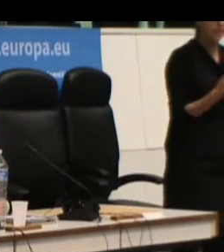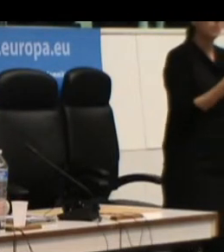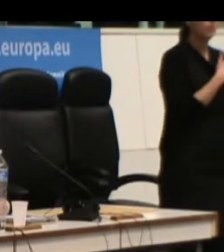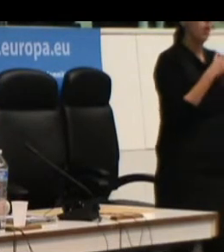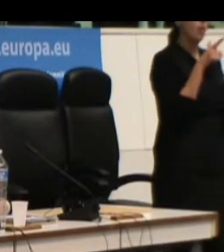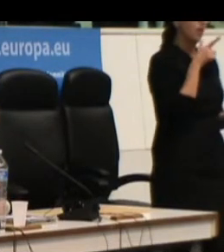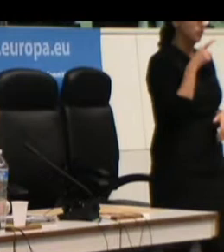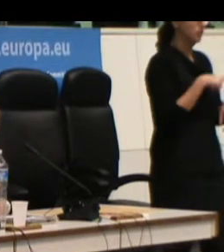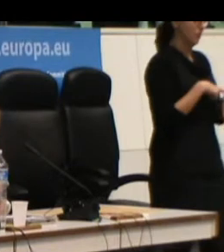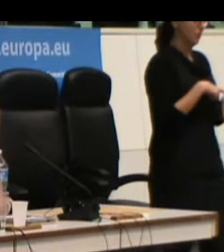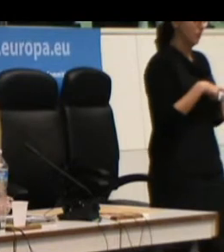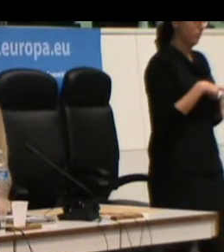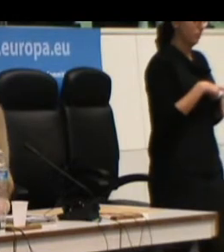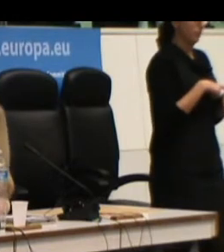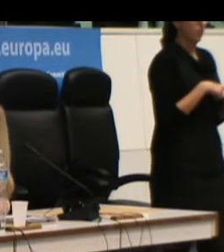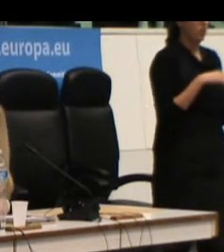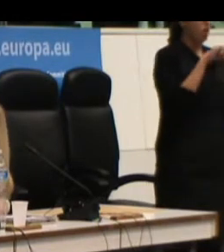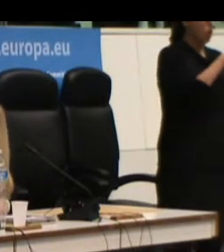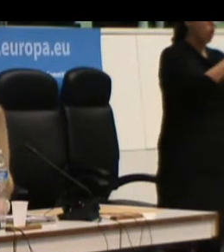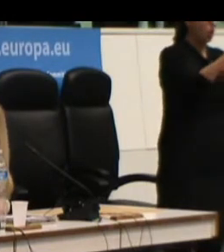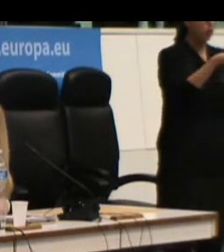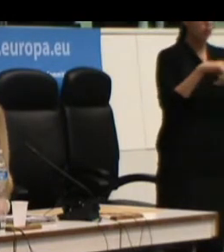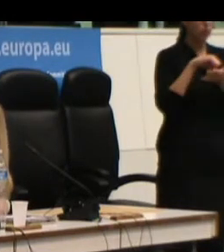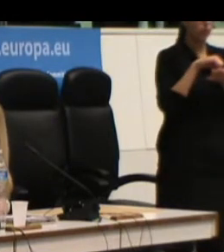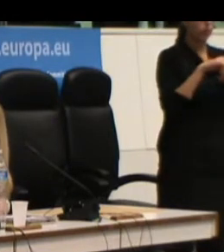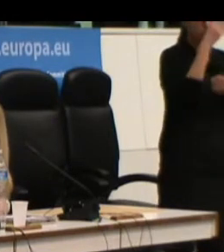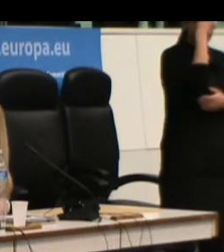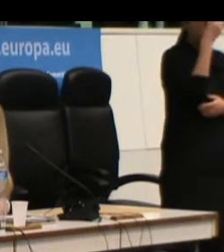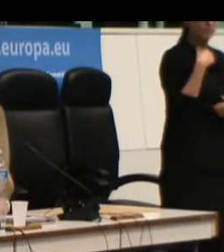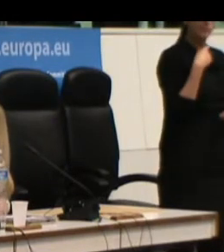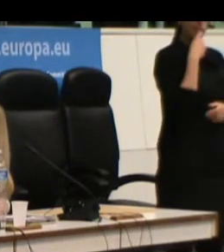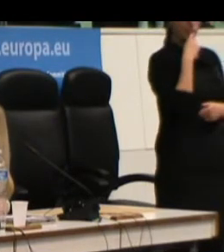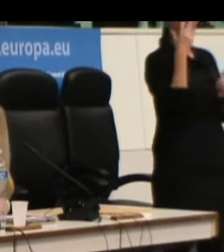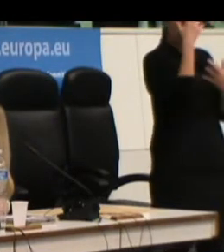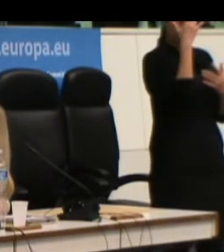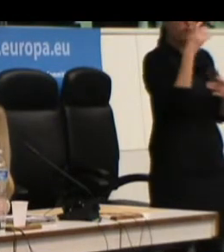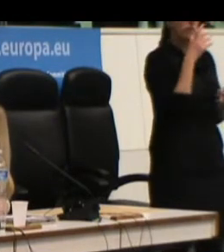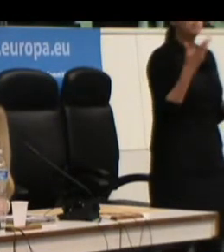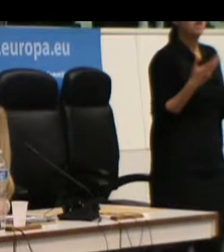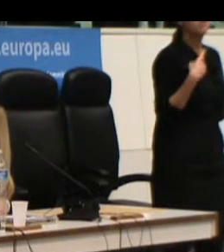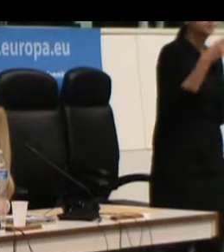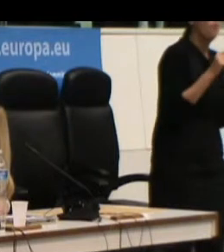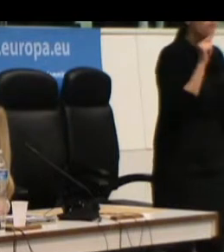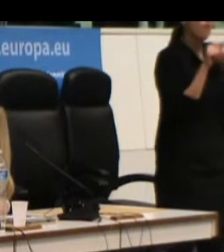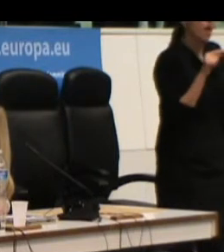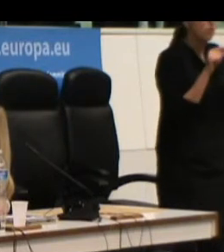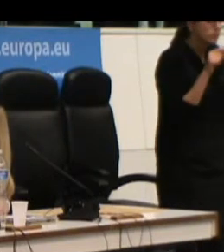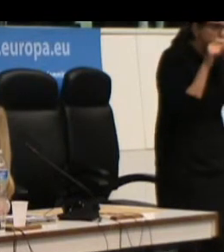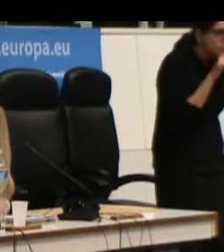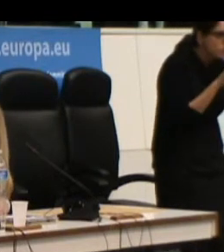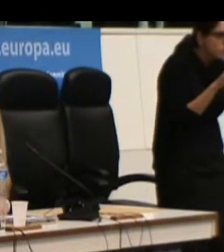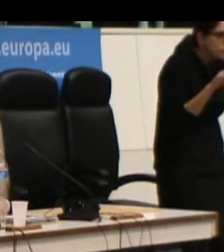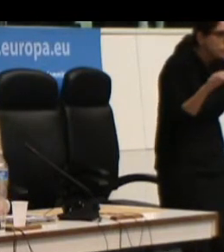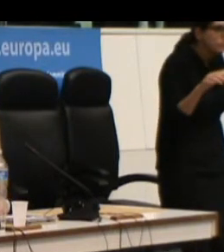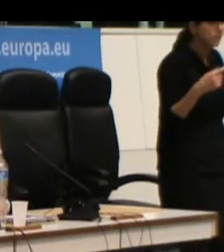lunch. Local authorities have a real concern that, you know, some nasty virus is going to be magically spread by